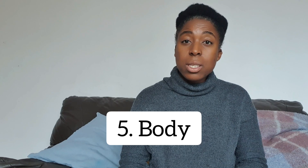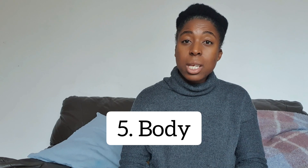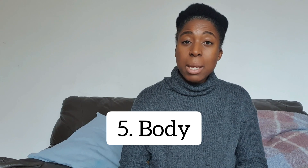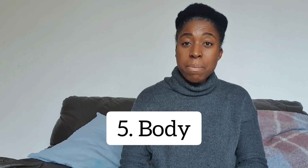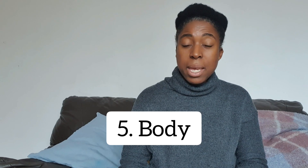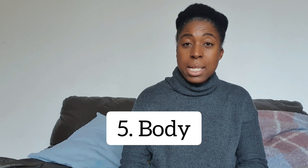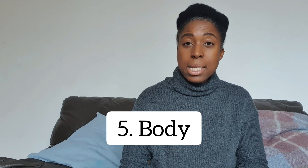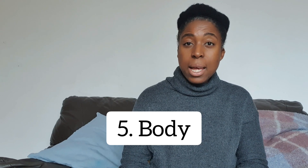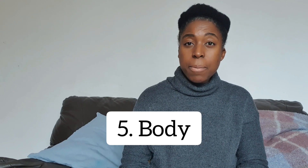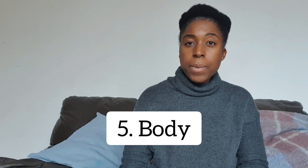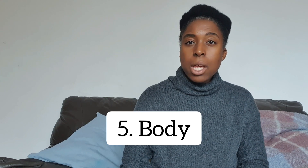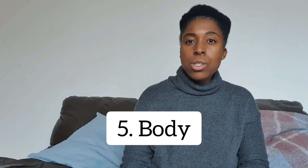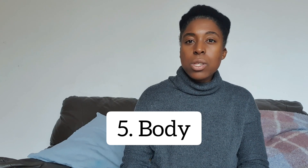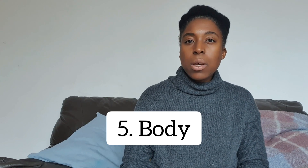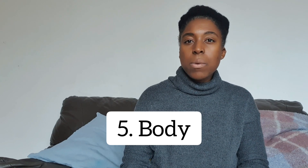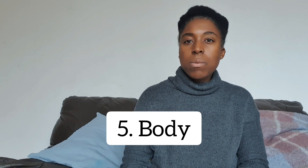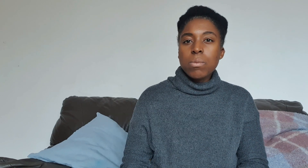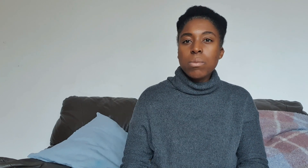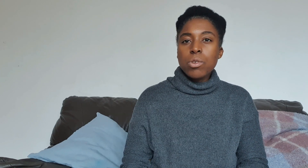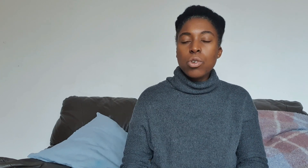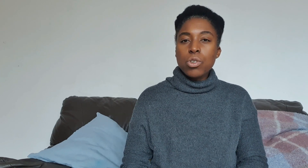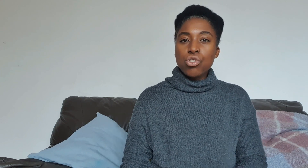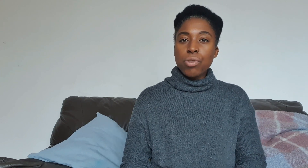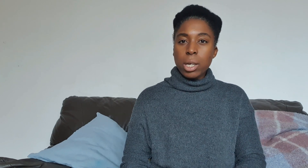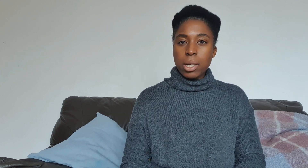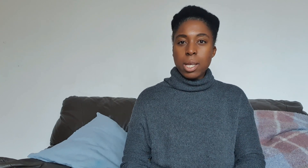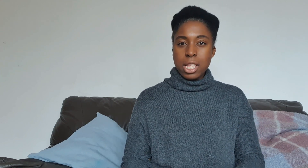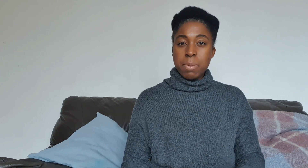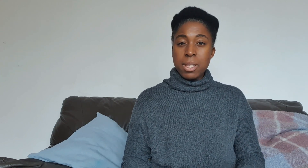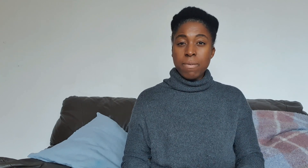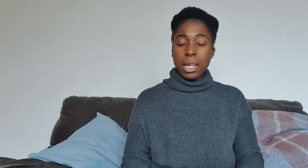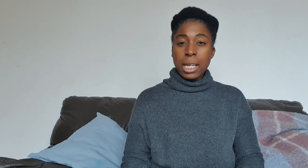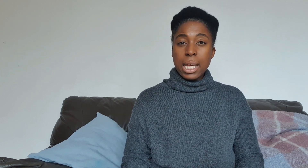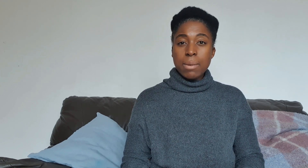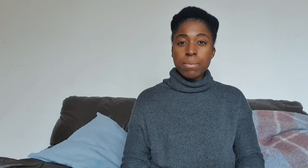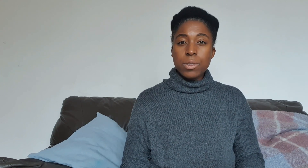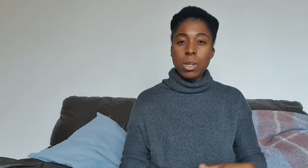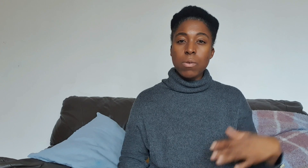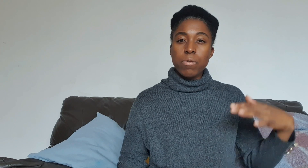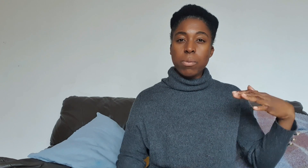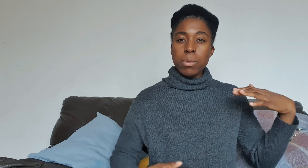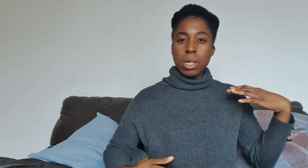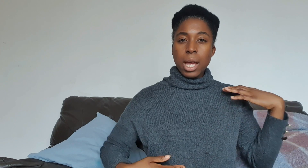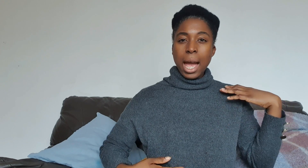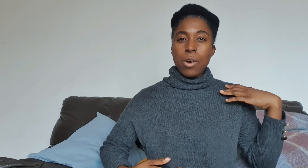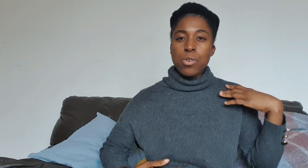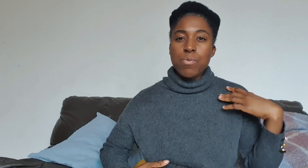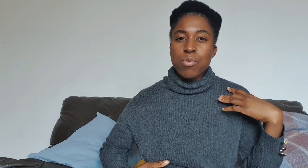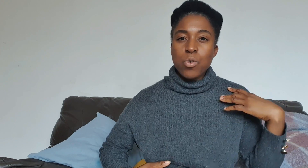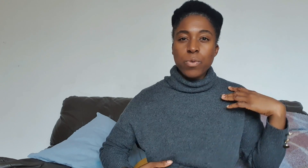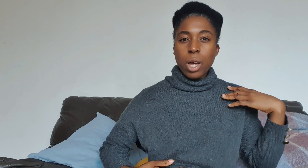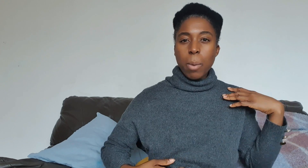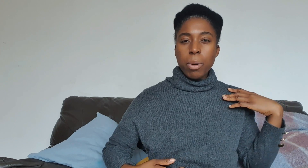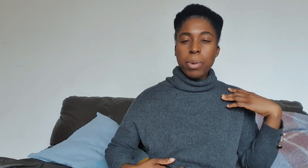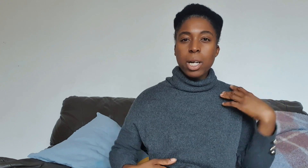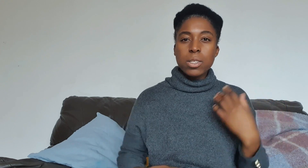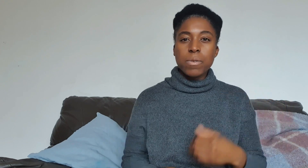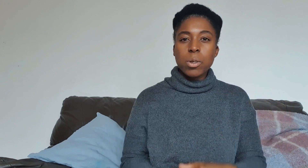in BSL. So your trunk specifically, so from how you move the upper part of your